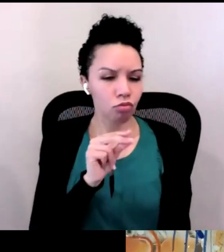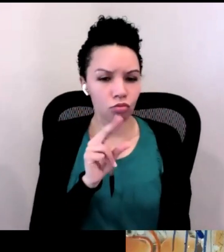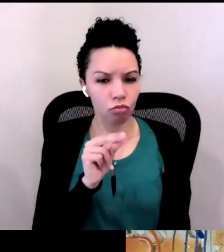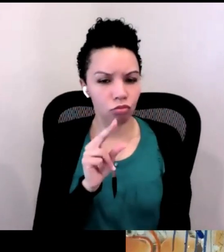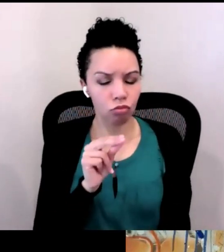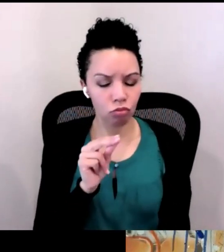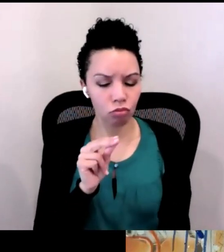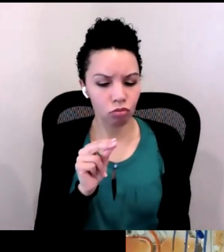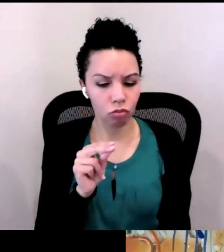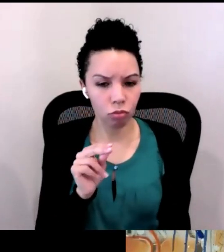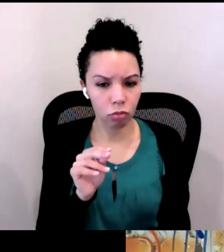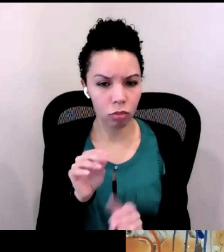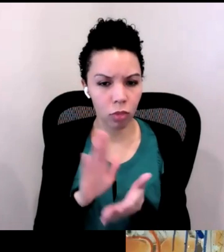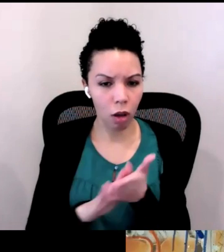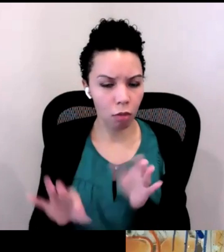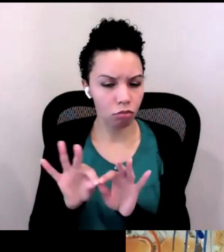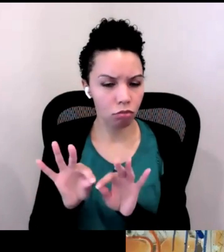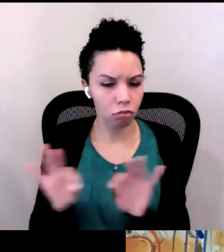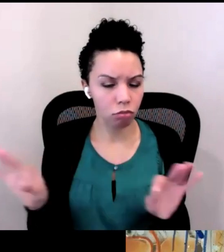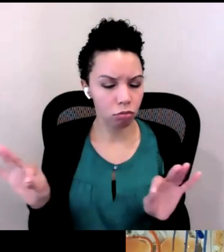that